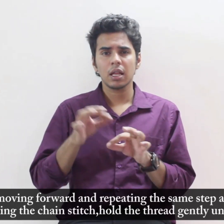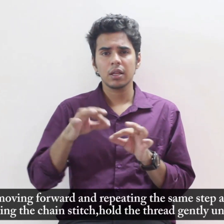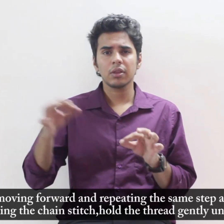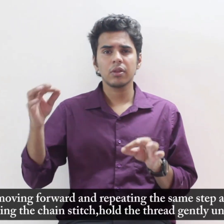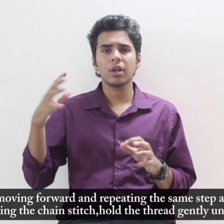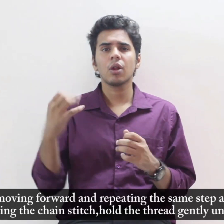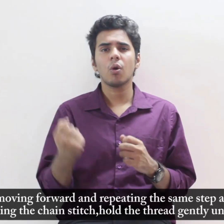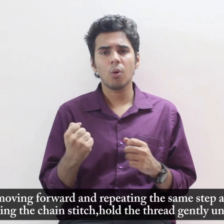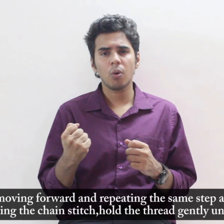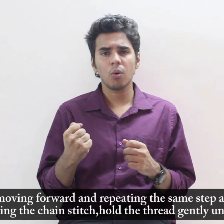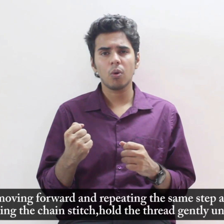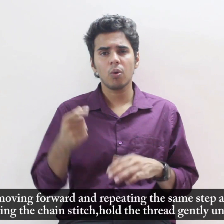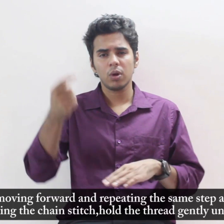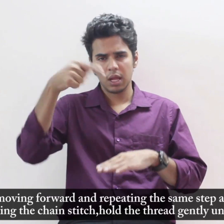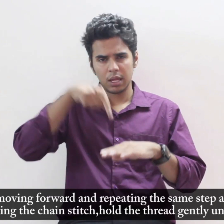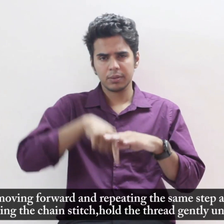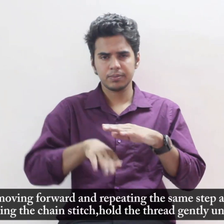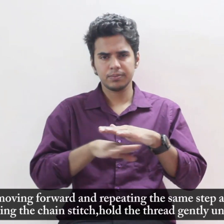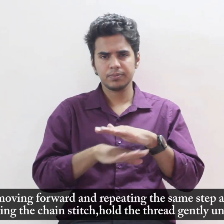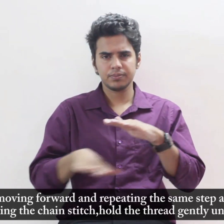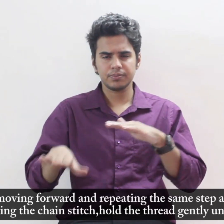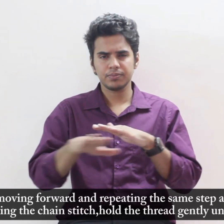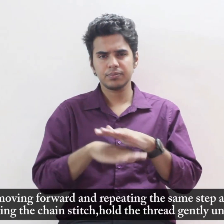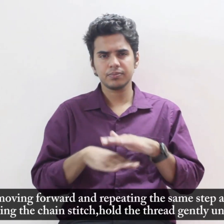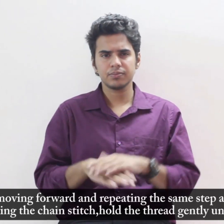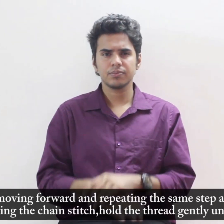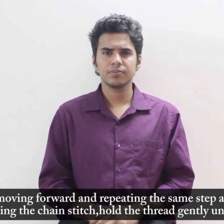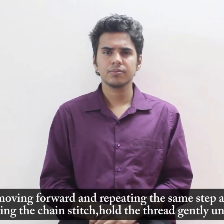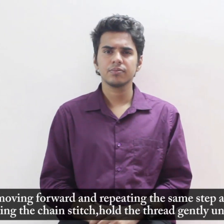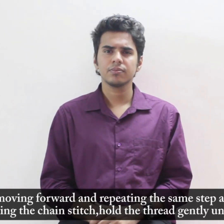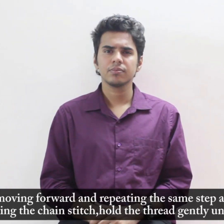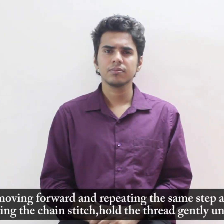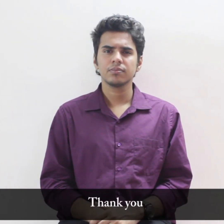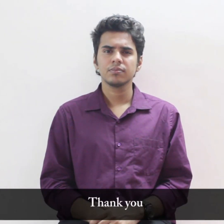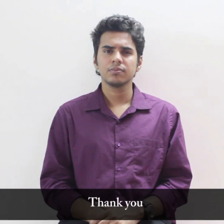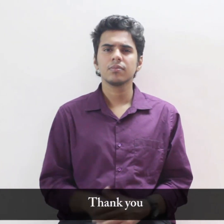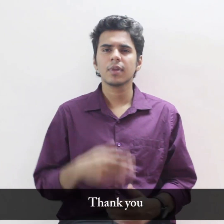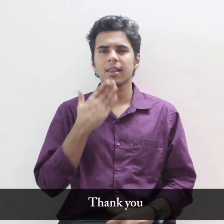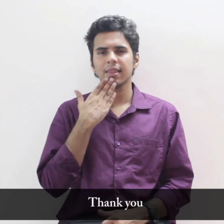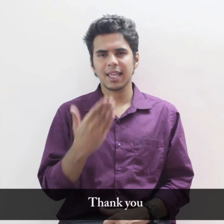gently underneath. Thank you.